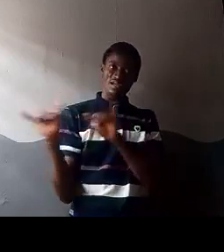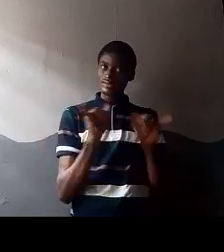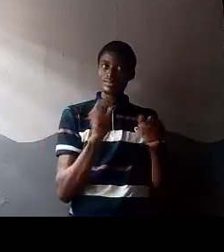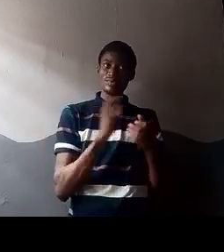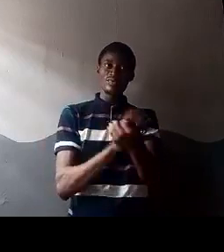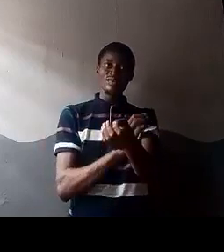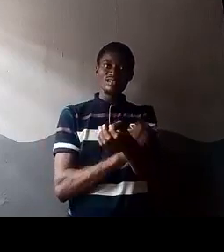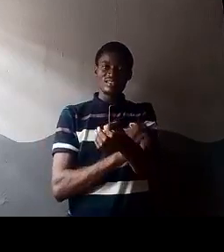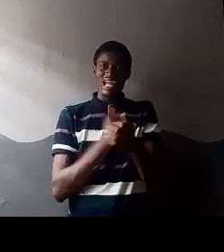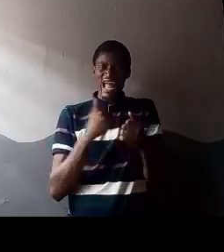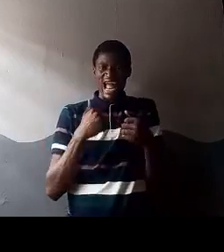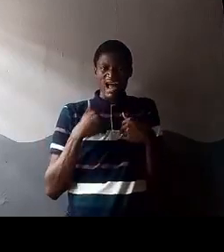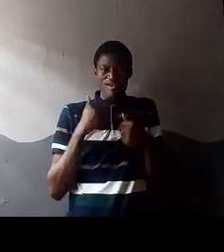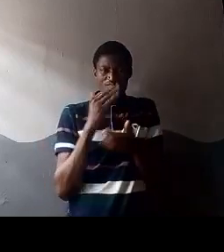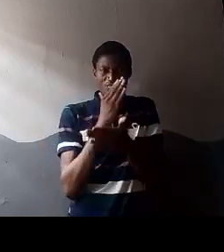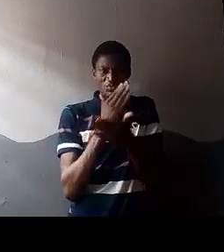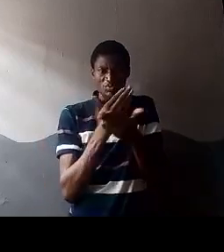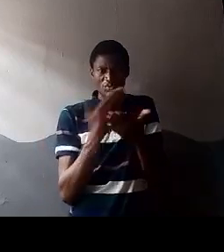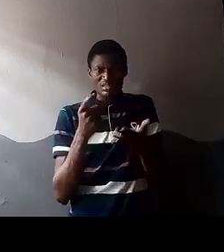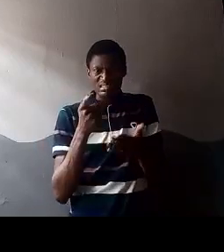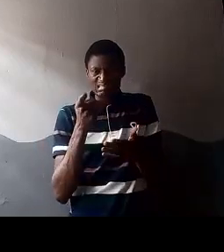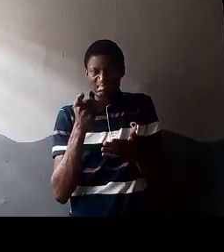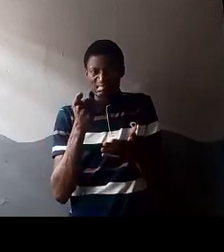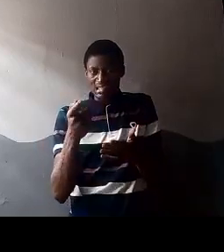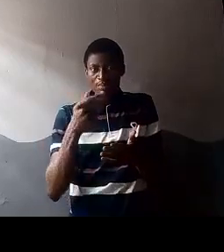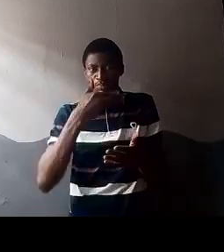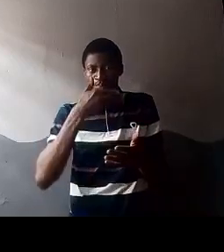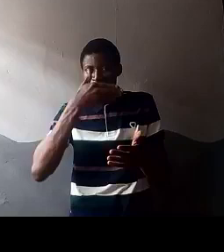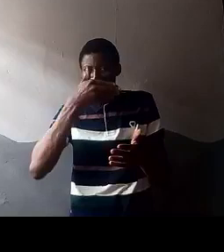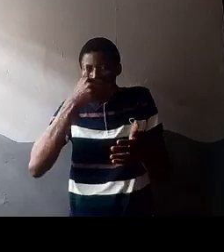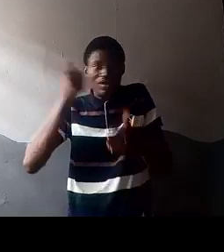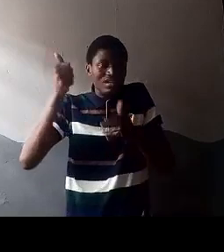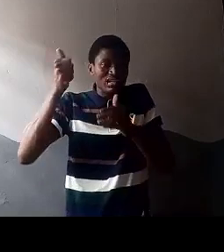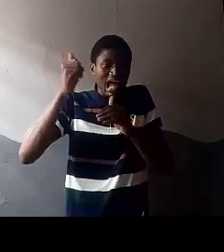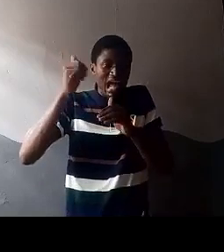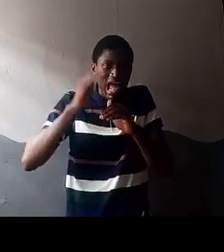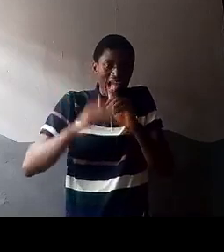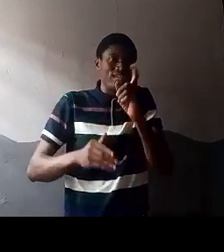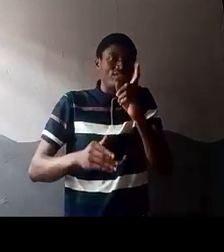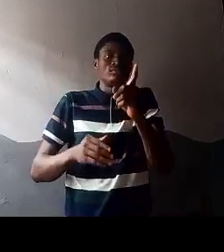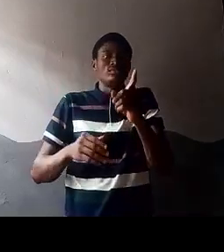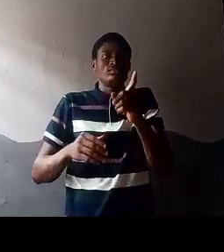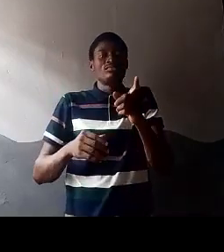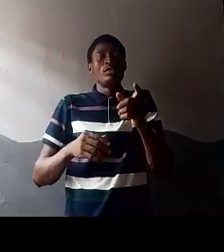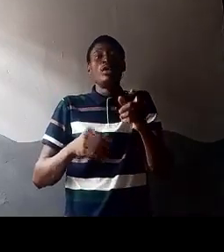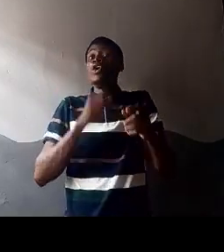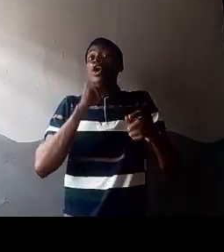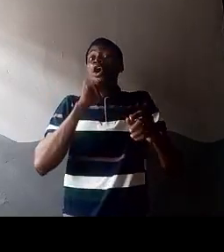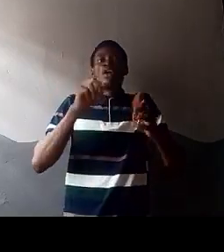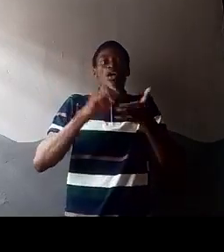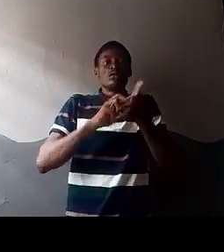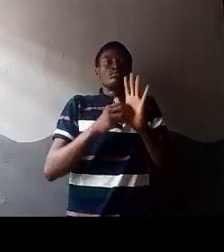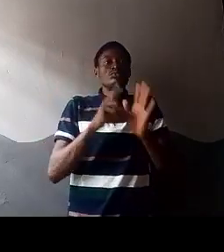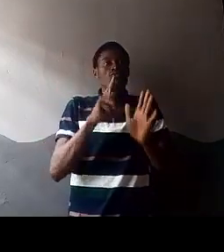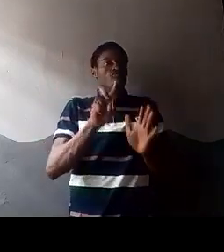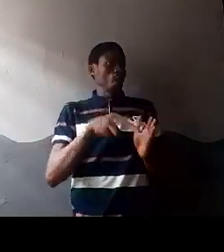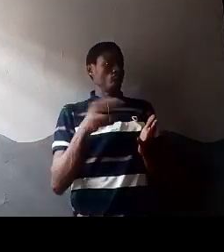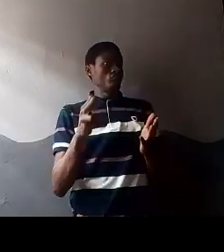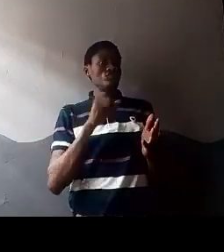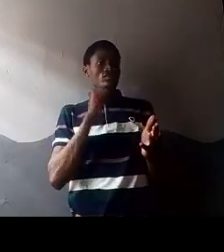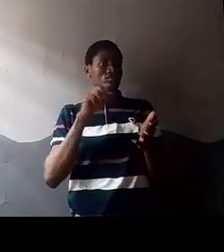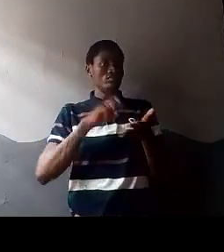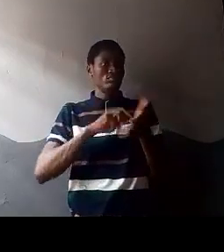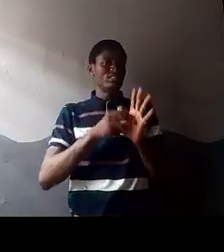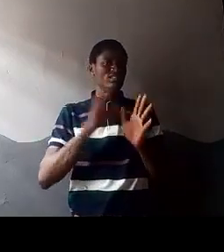a little edge ahead can mean that you might not get a scholarship. It doesn't mean that you're not good enough. It could just be that that person